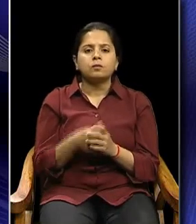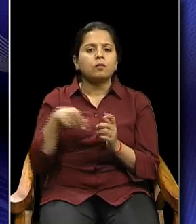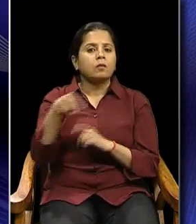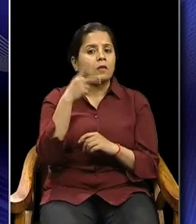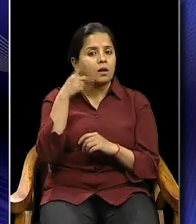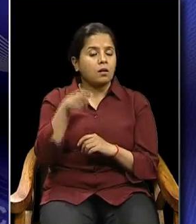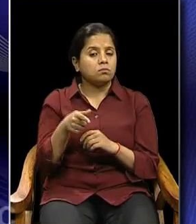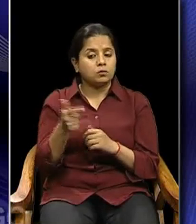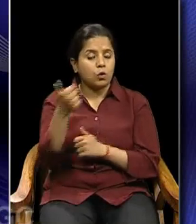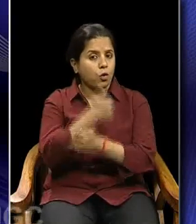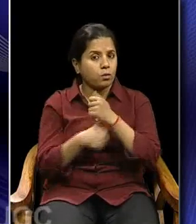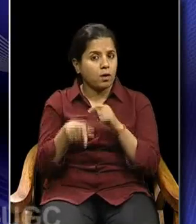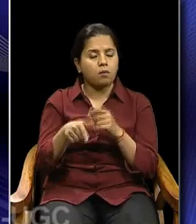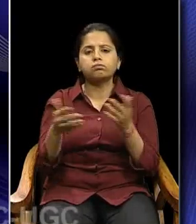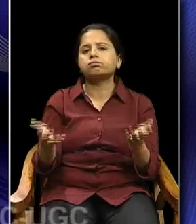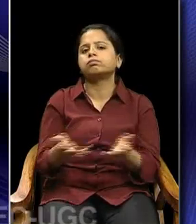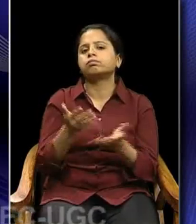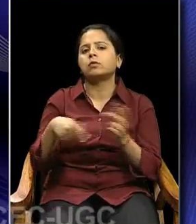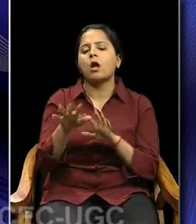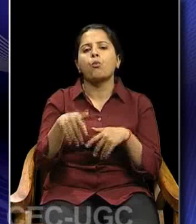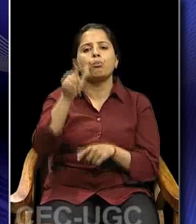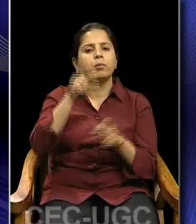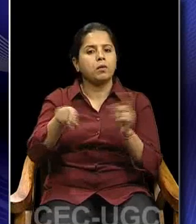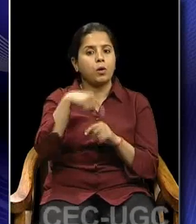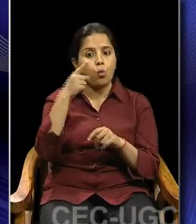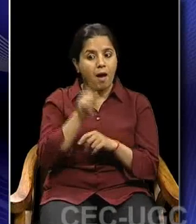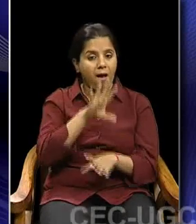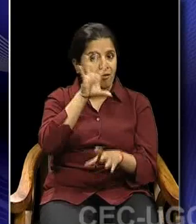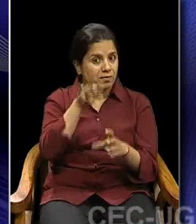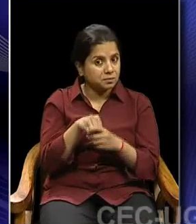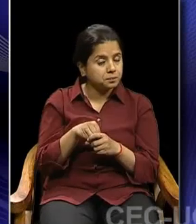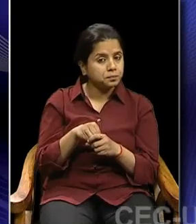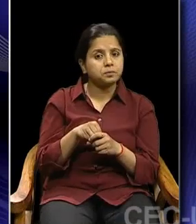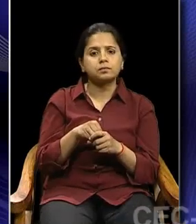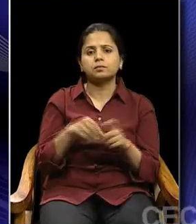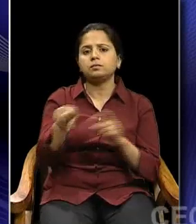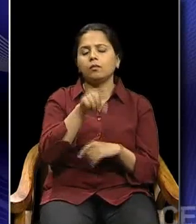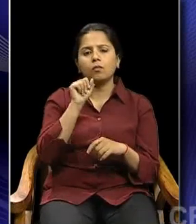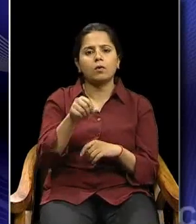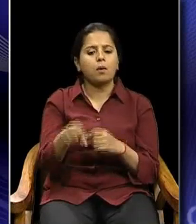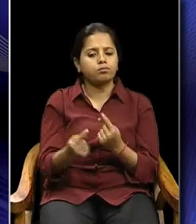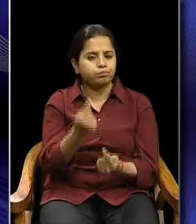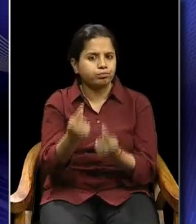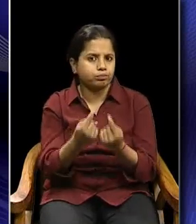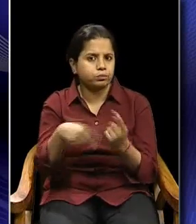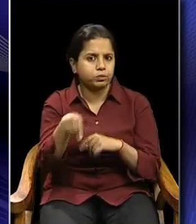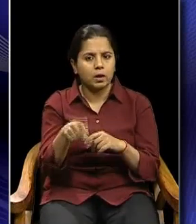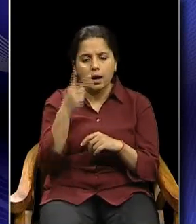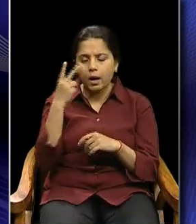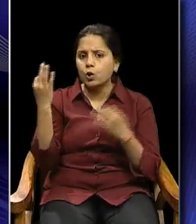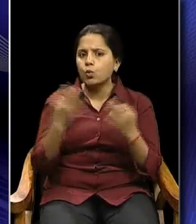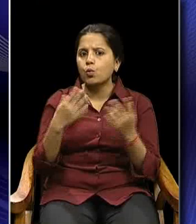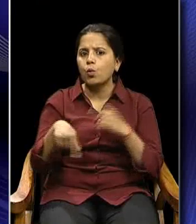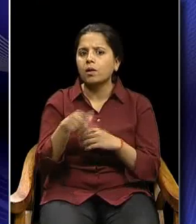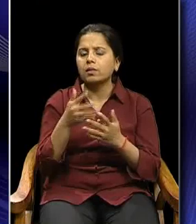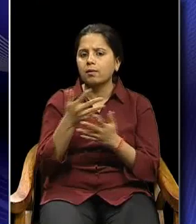in a way, they promote that how people, those who are engaging in terms of their cultivation, they discover new kinds of